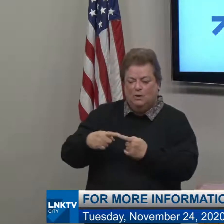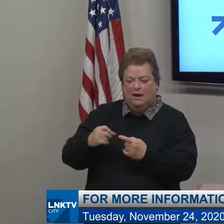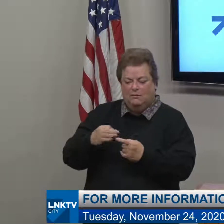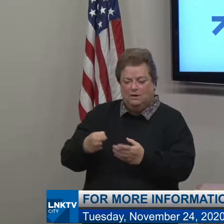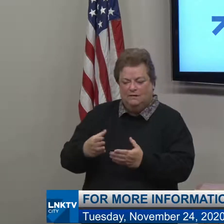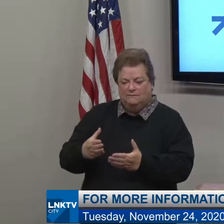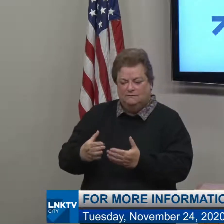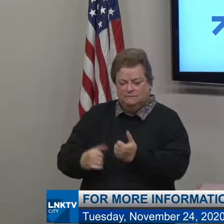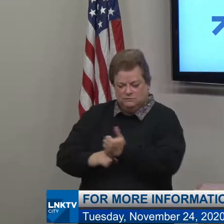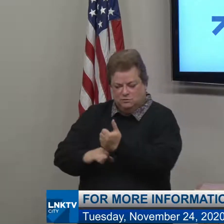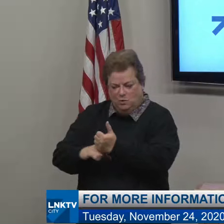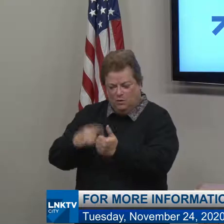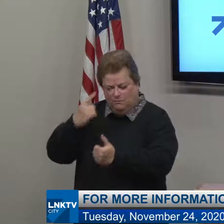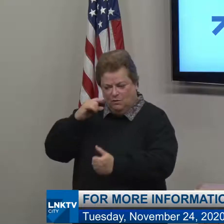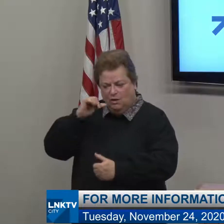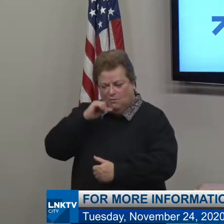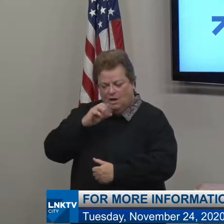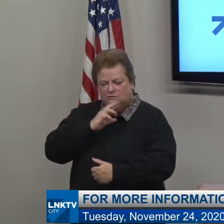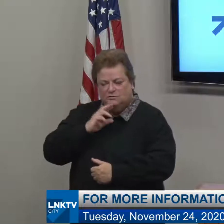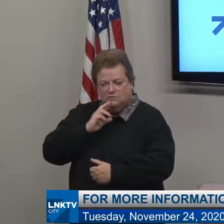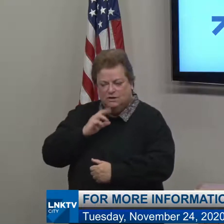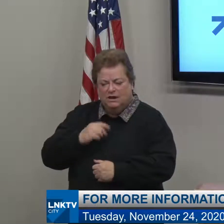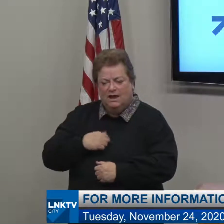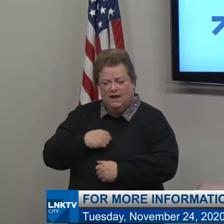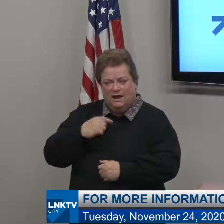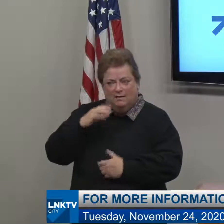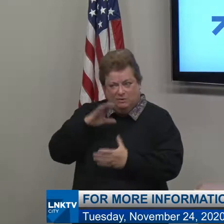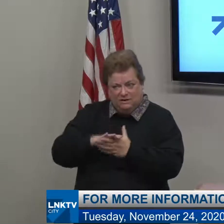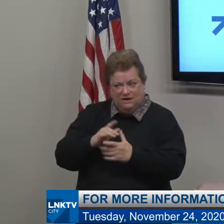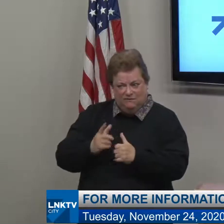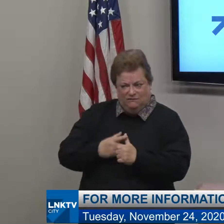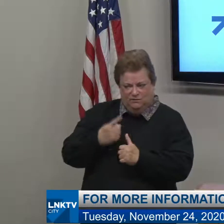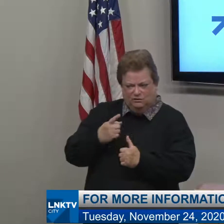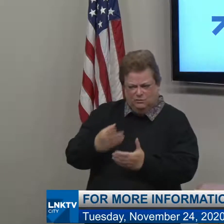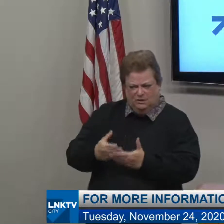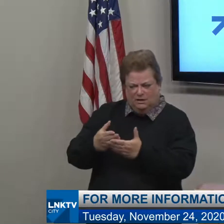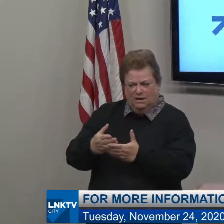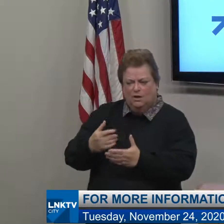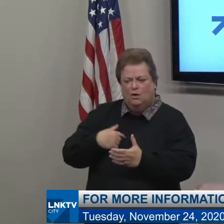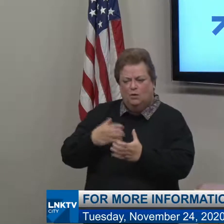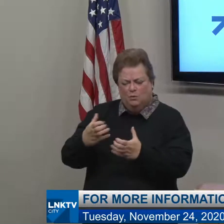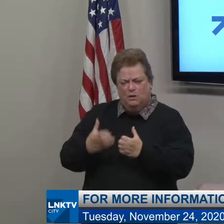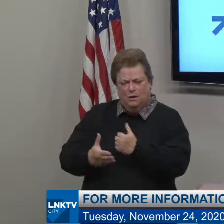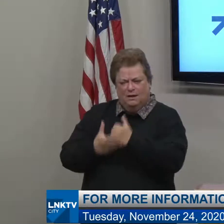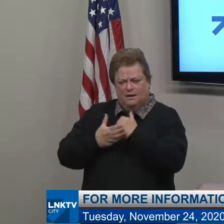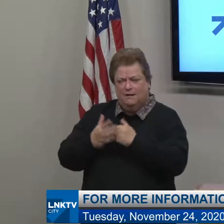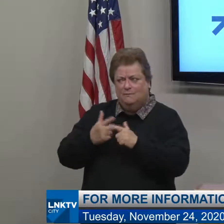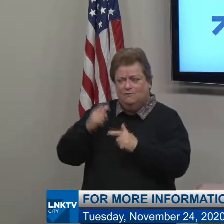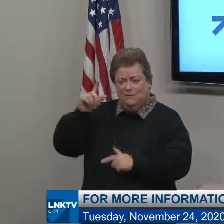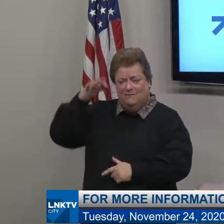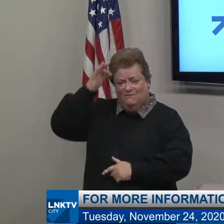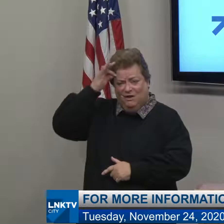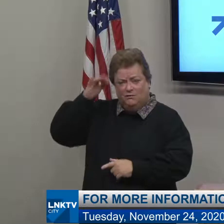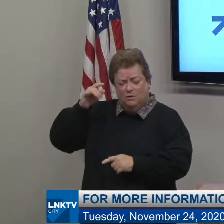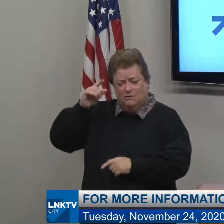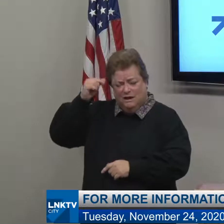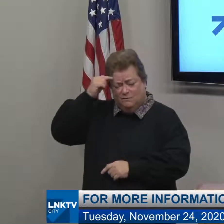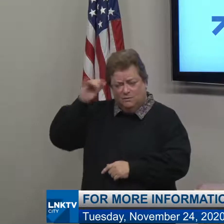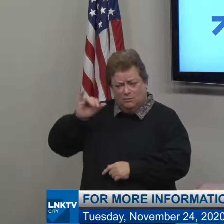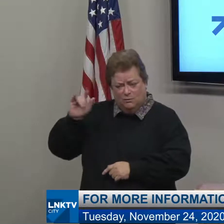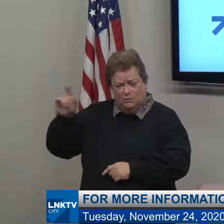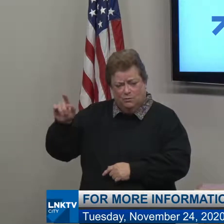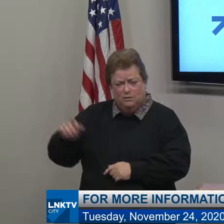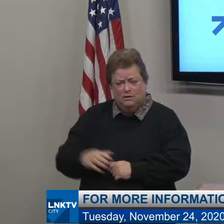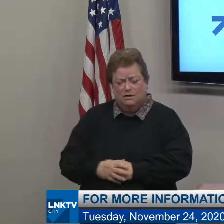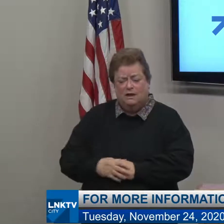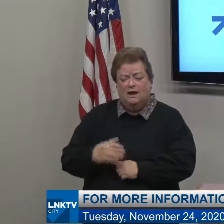restaurants. And I believe those disbursements will be coming. We certainly want help from our federal partners because while there is the